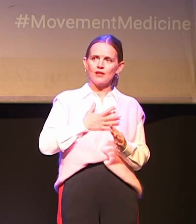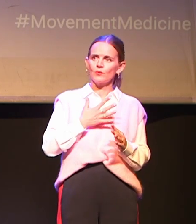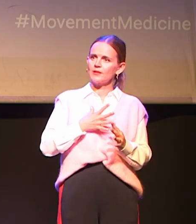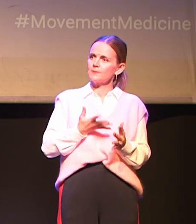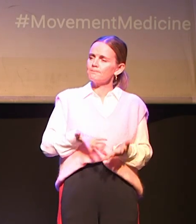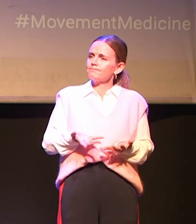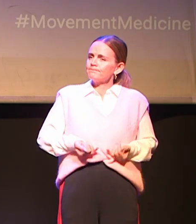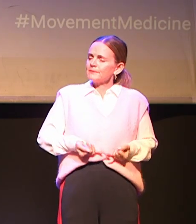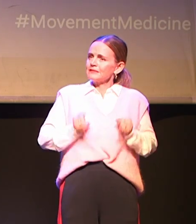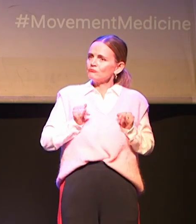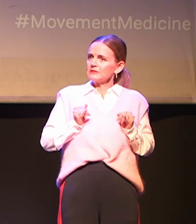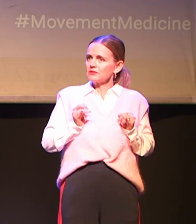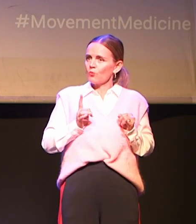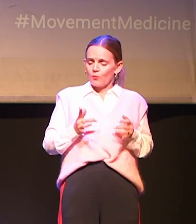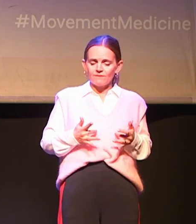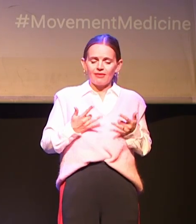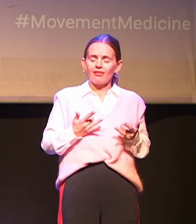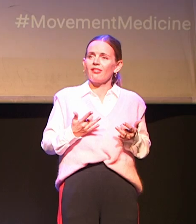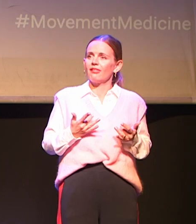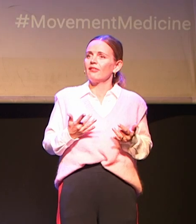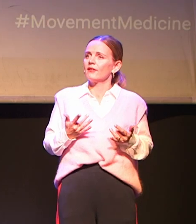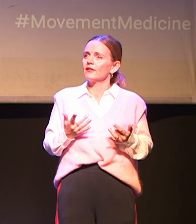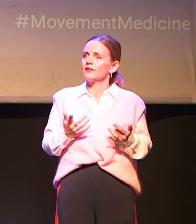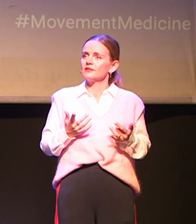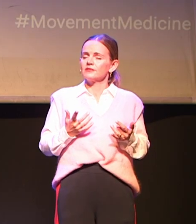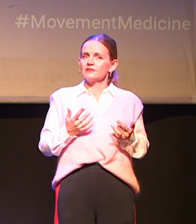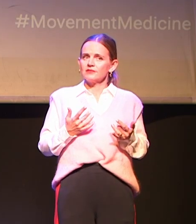seriously what we feel, what we are feeling,